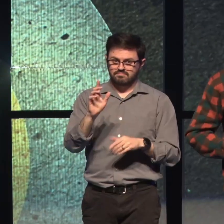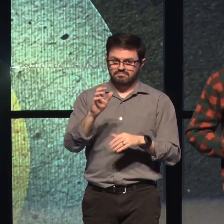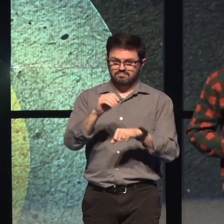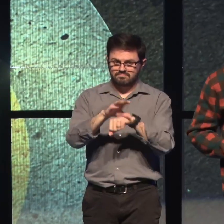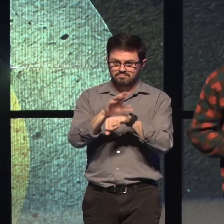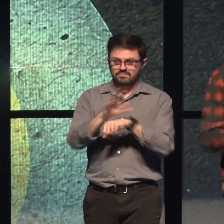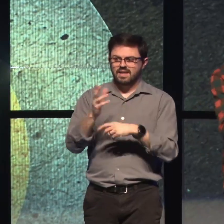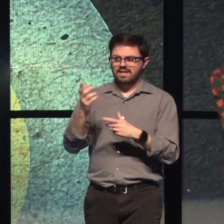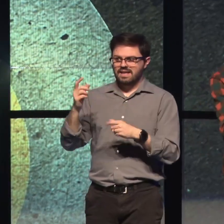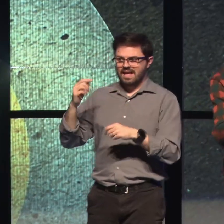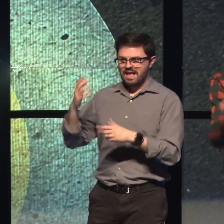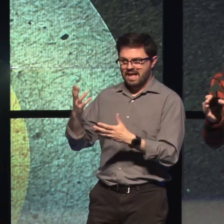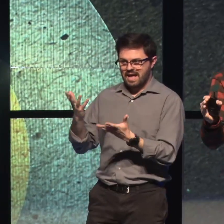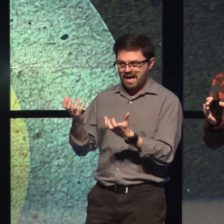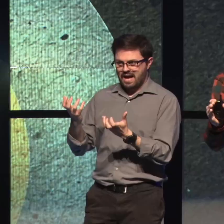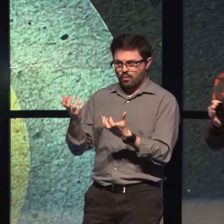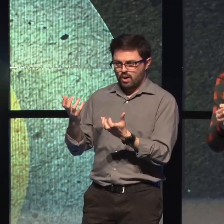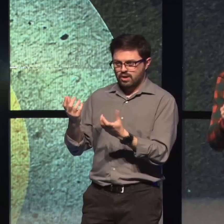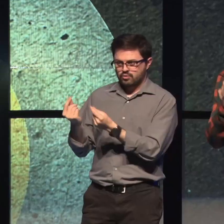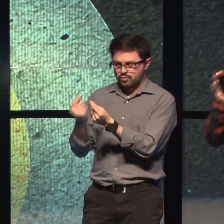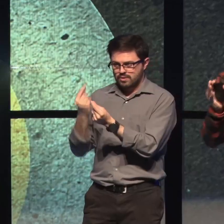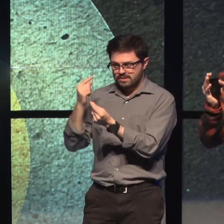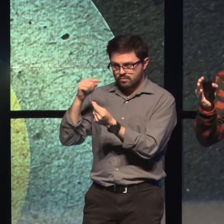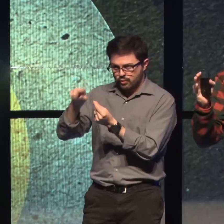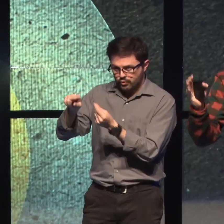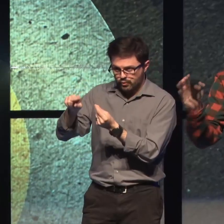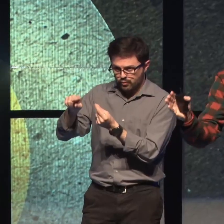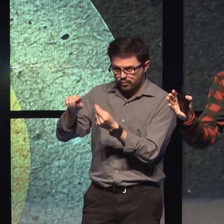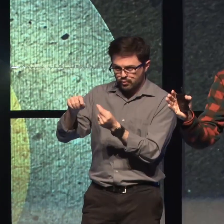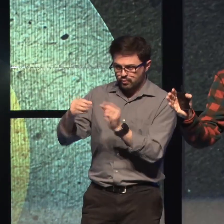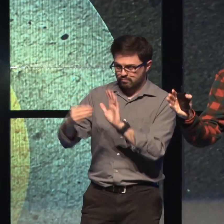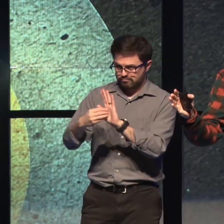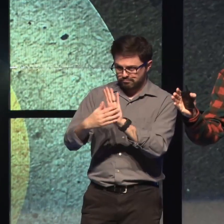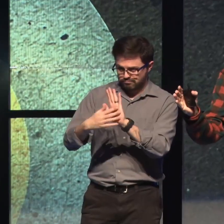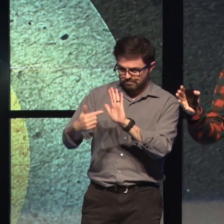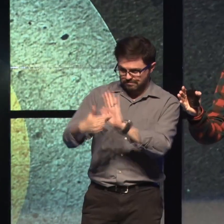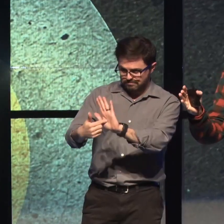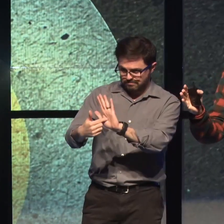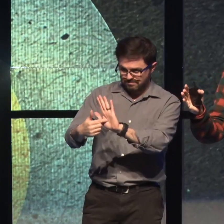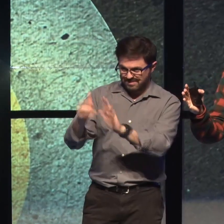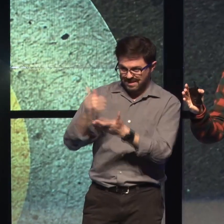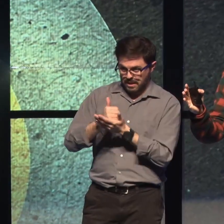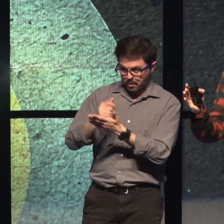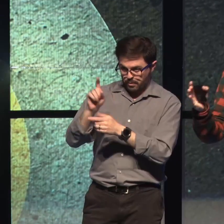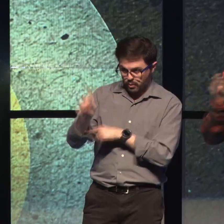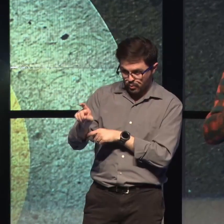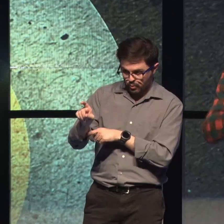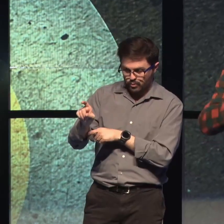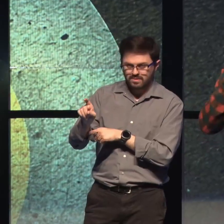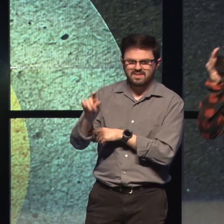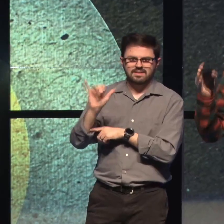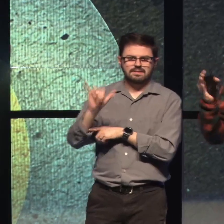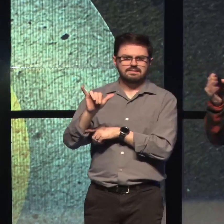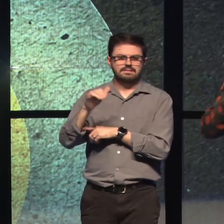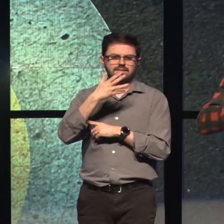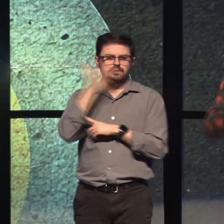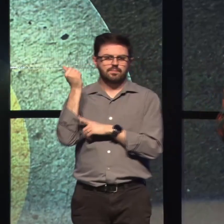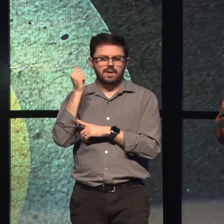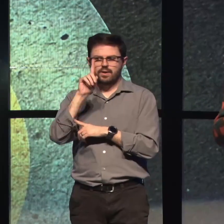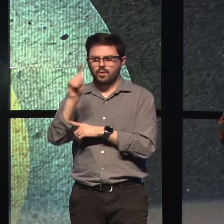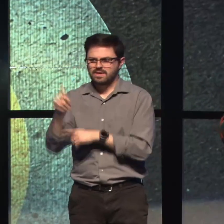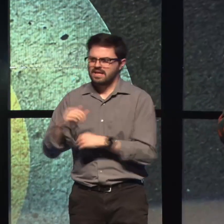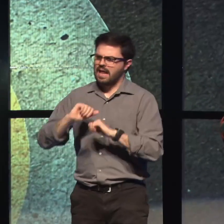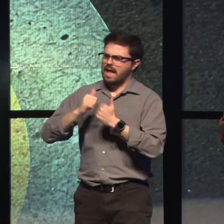would like to do. Fill in the blank. Will that be helpful to you? Sometimes people get so overwhelmed. I